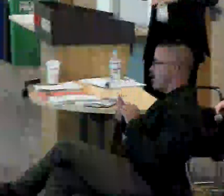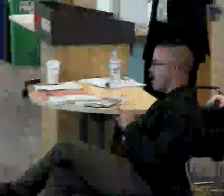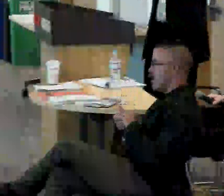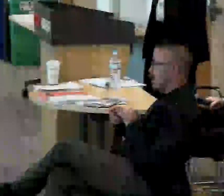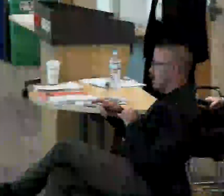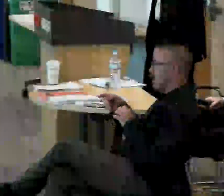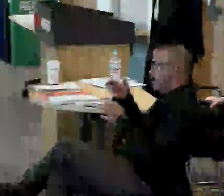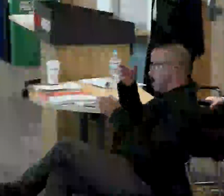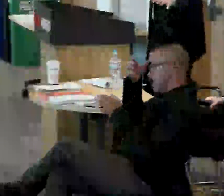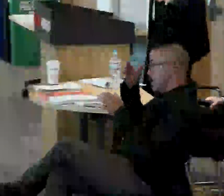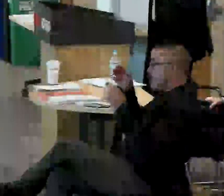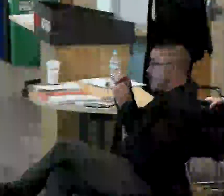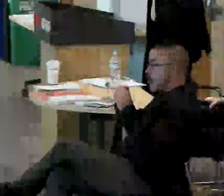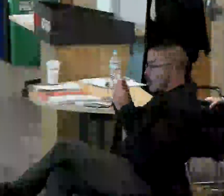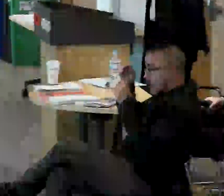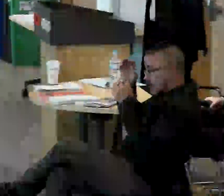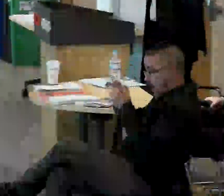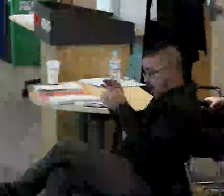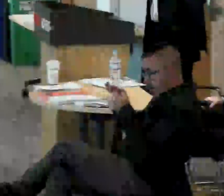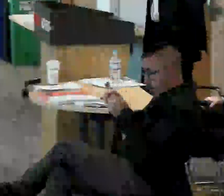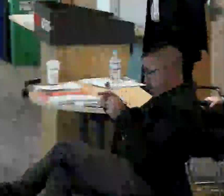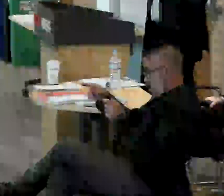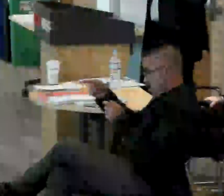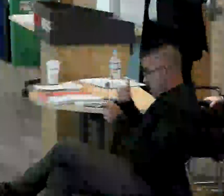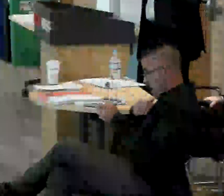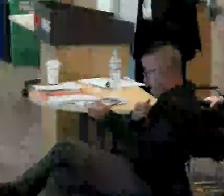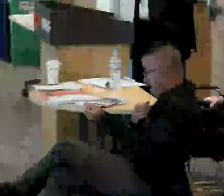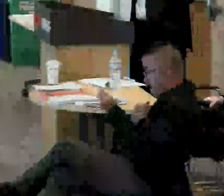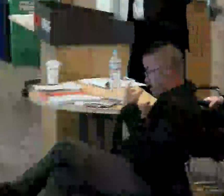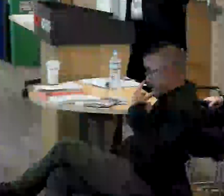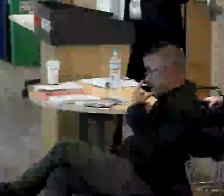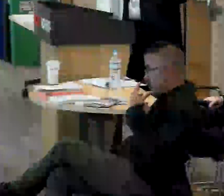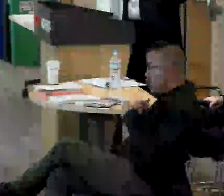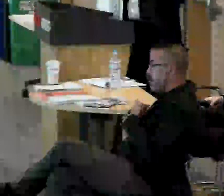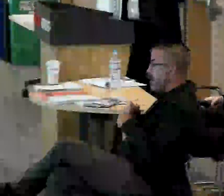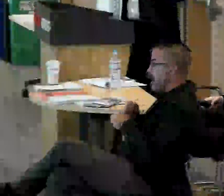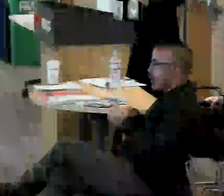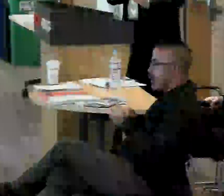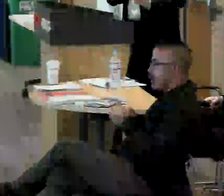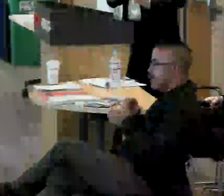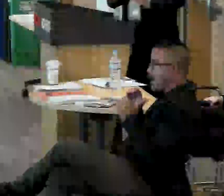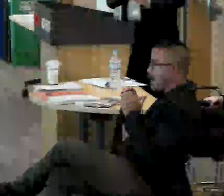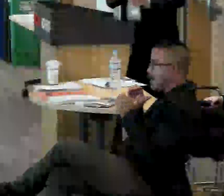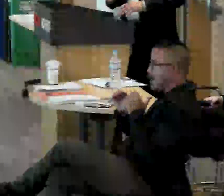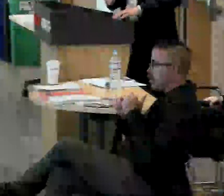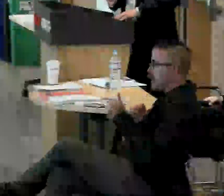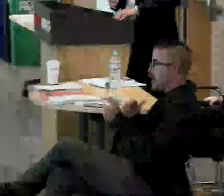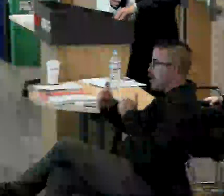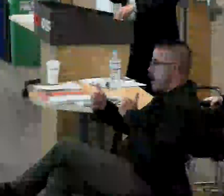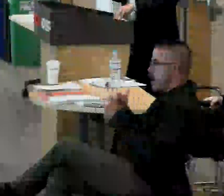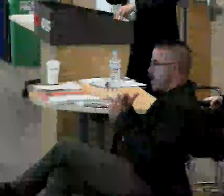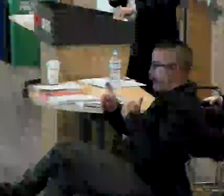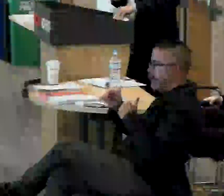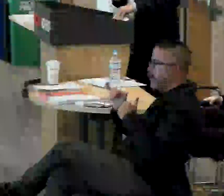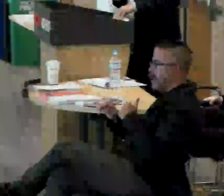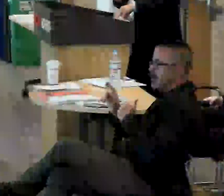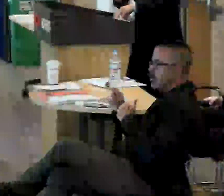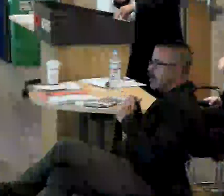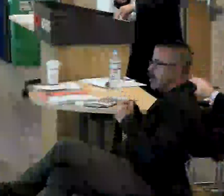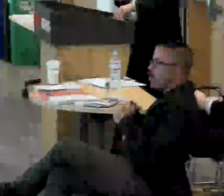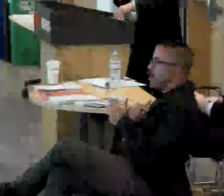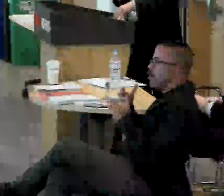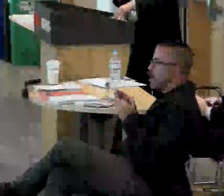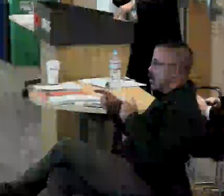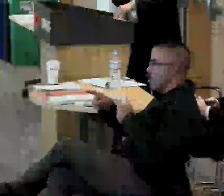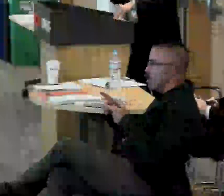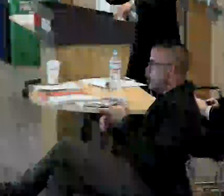definitely the more we can hear from all of you in the audience to really make this interactive is where we really would like to see everyone engaging and continue to talk